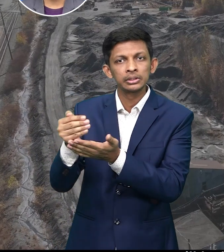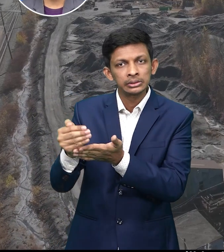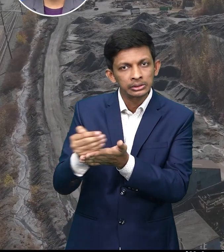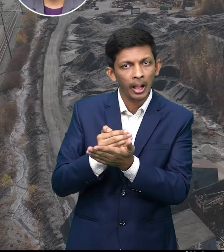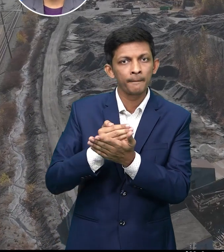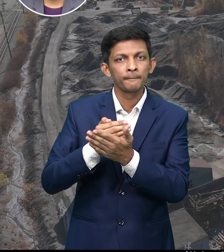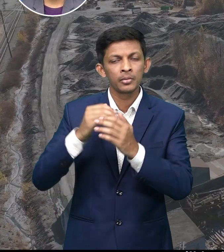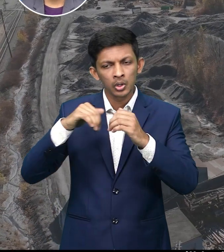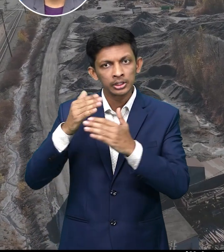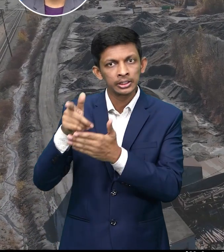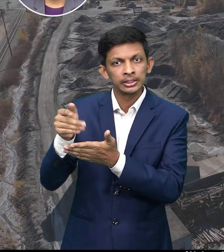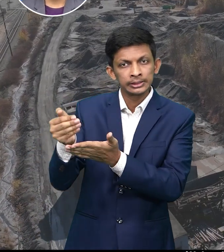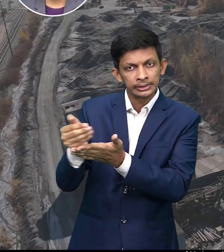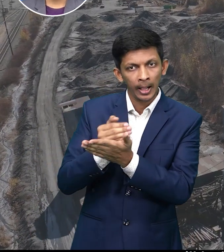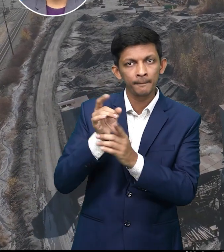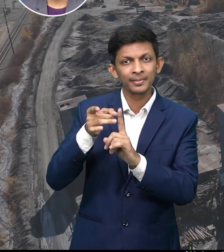resources.